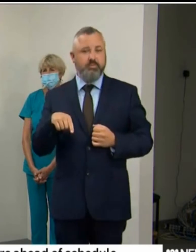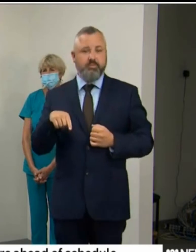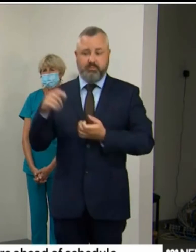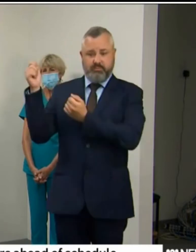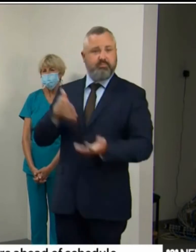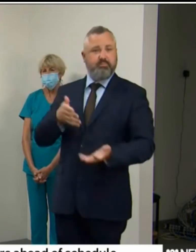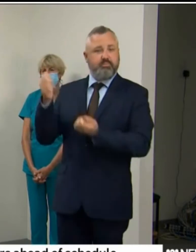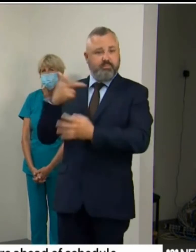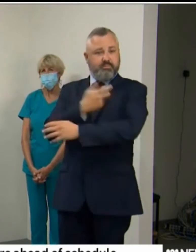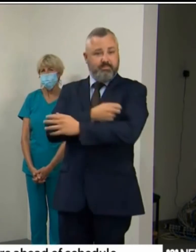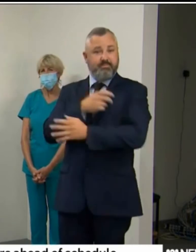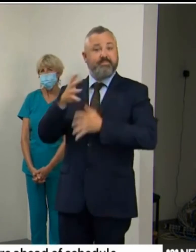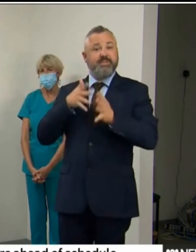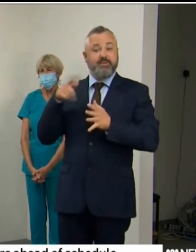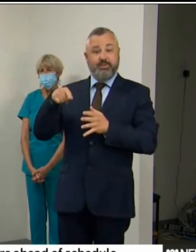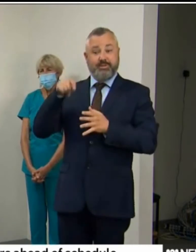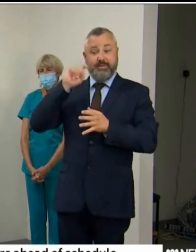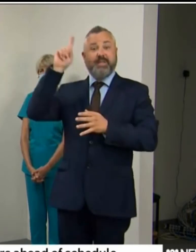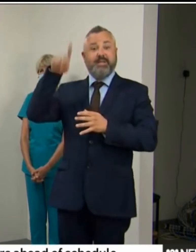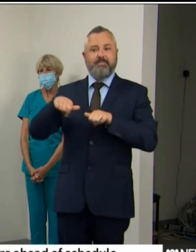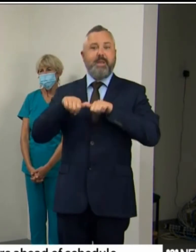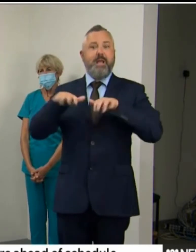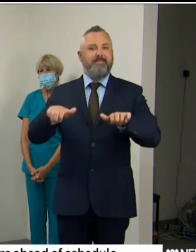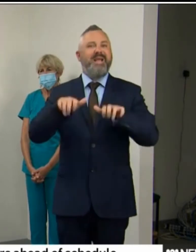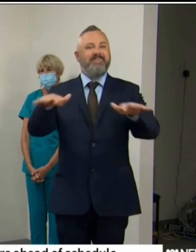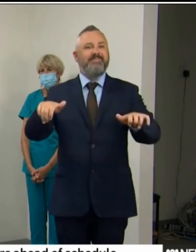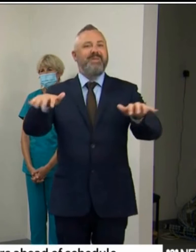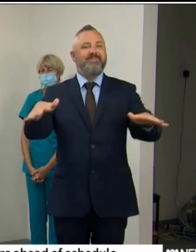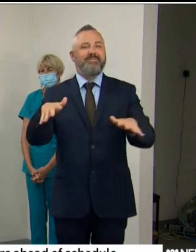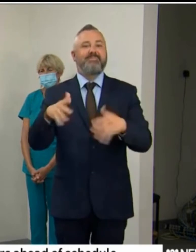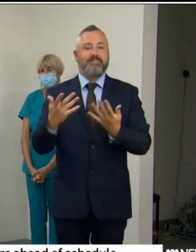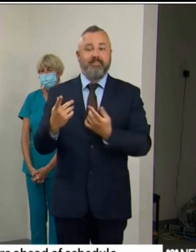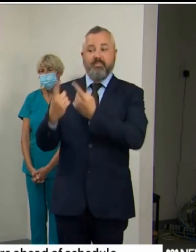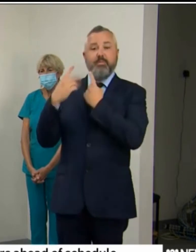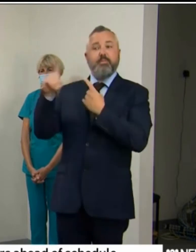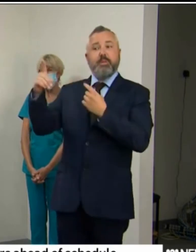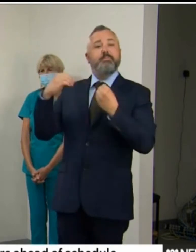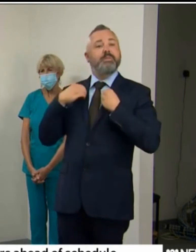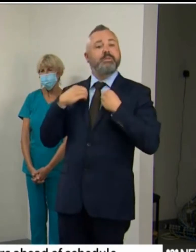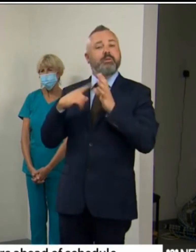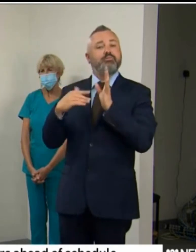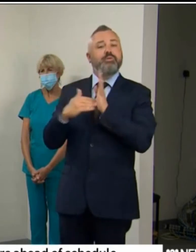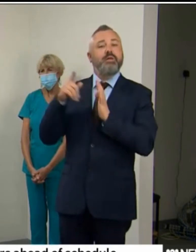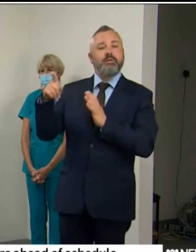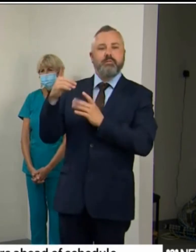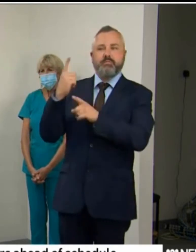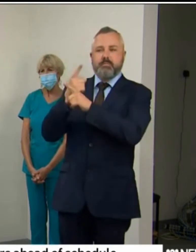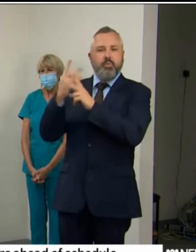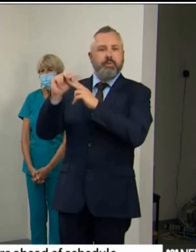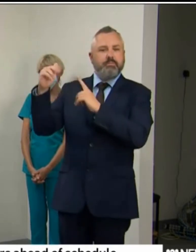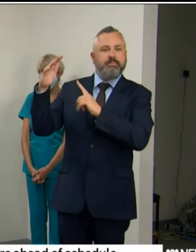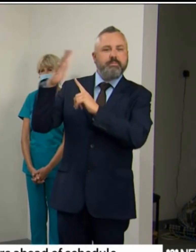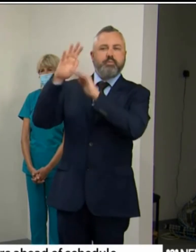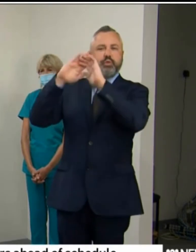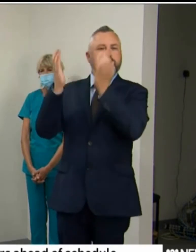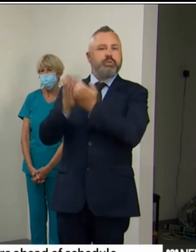up. And so the advice from the company, and indeed I spoke with the global head only yesterday,